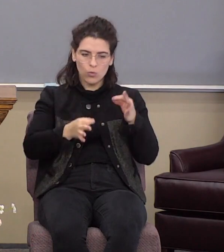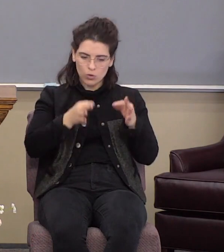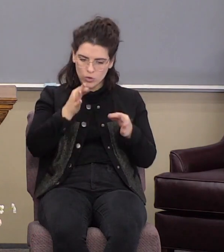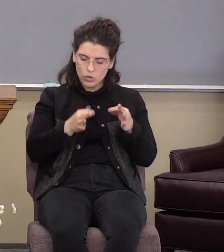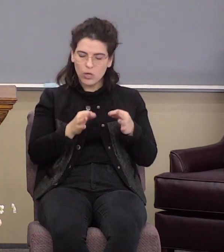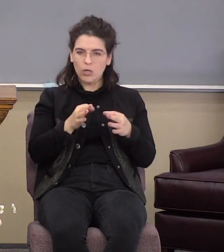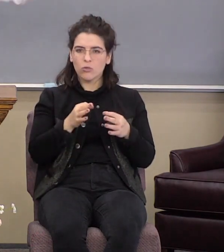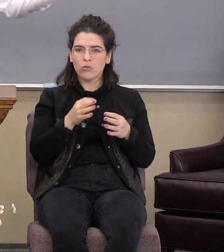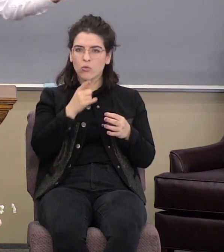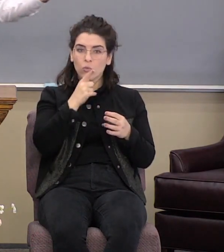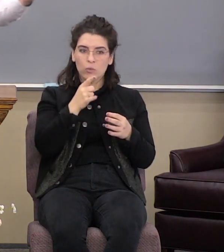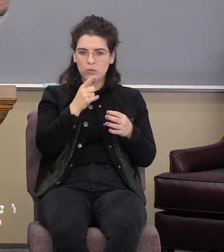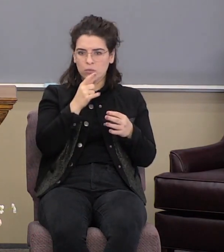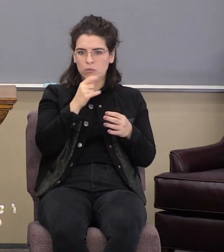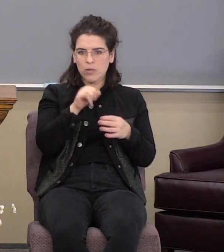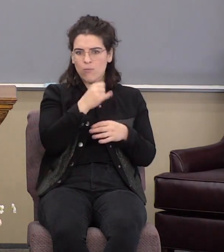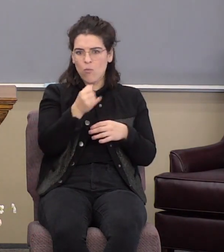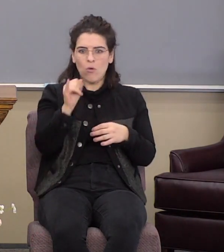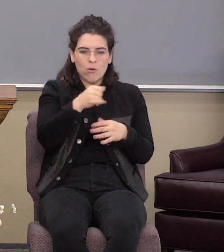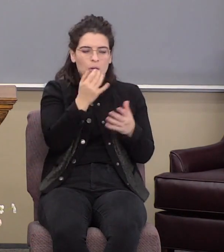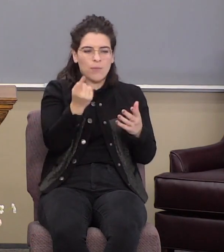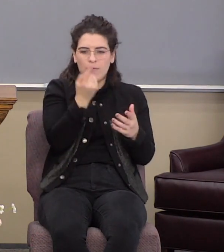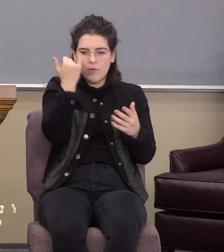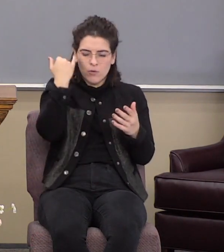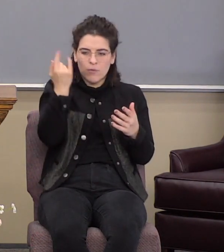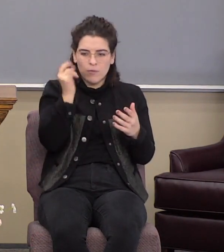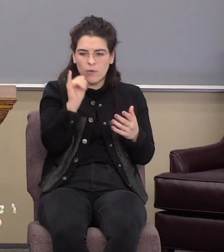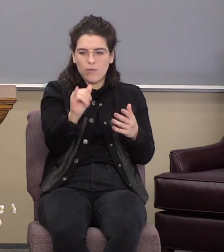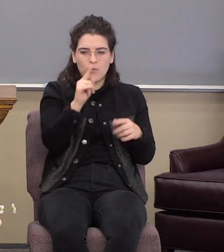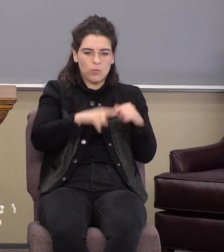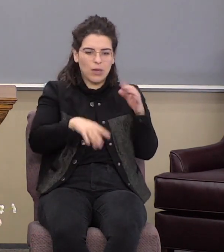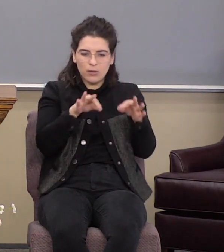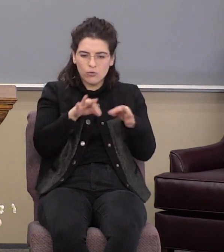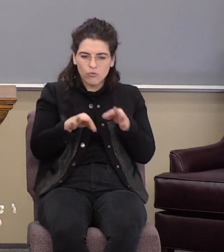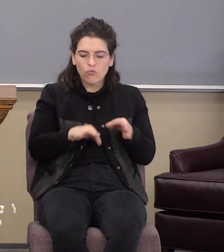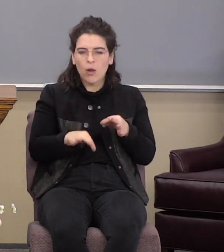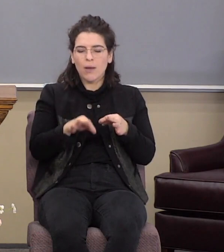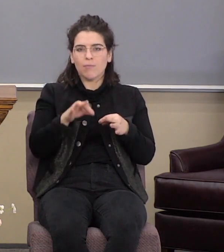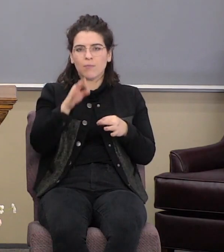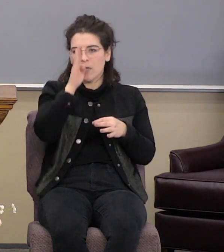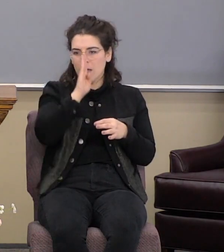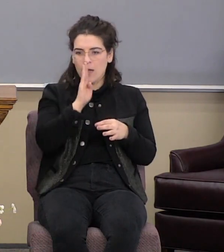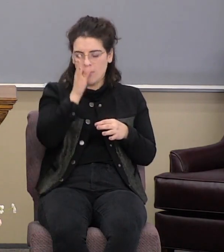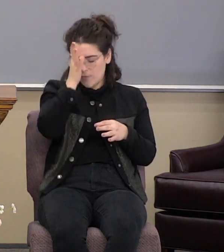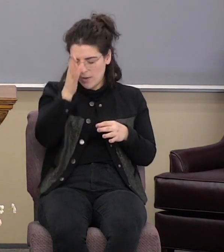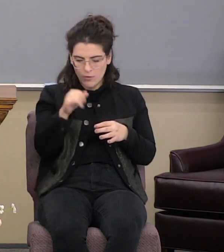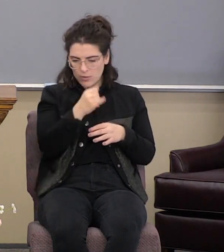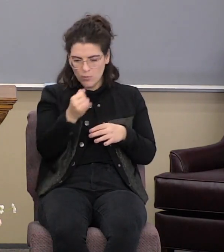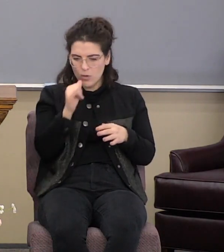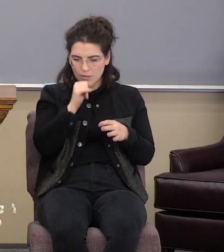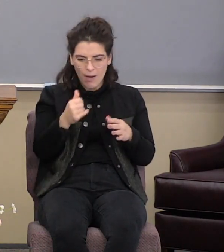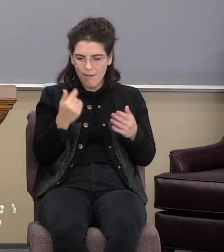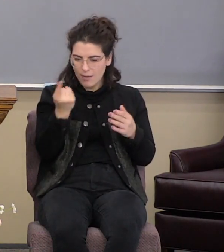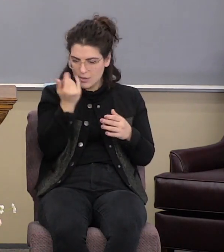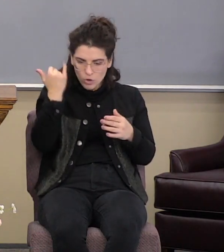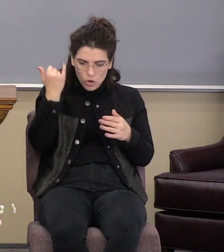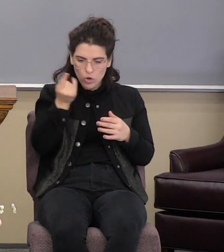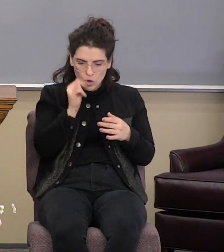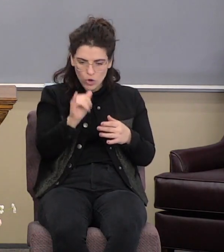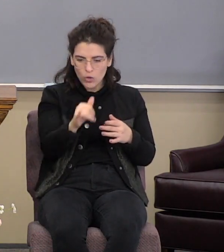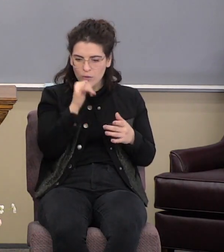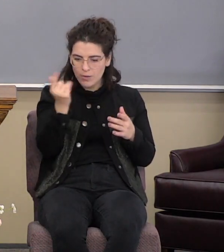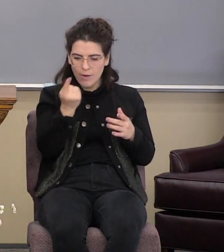who is immortal, you can't even describe God the Father as immortal because he never had a body, okay? You have